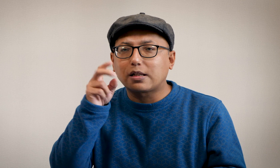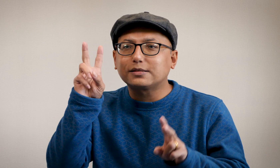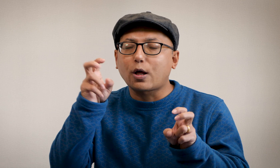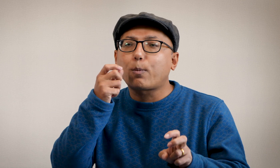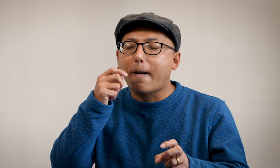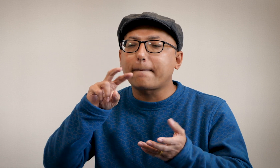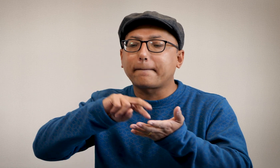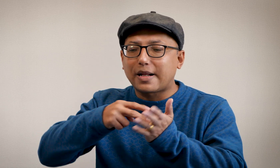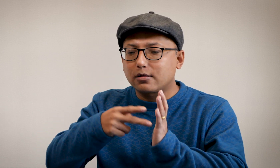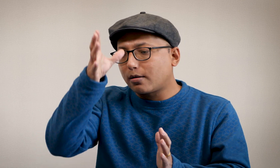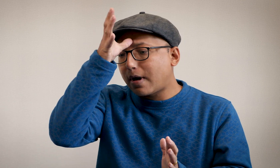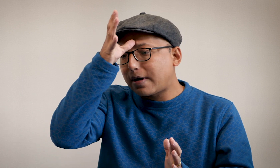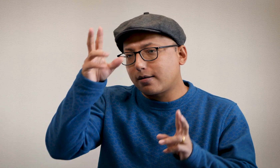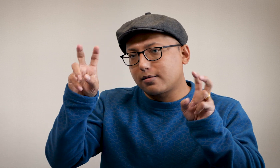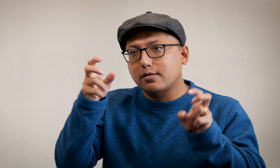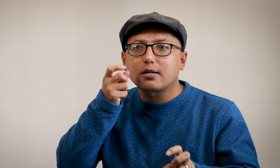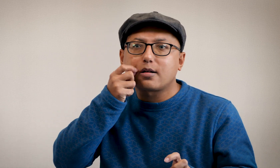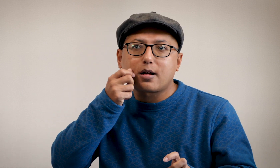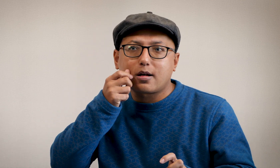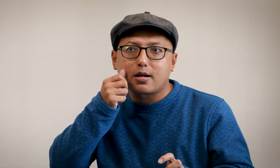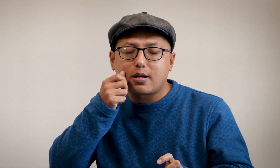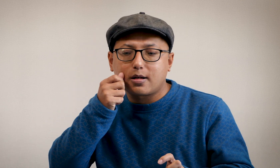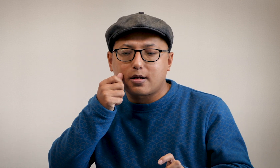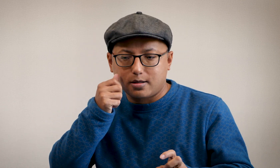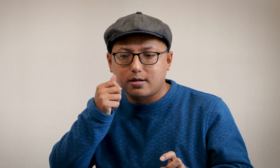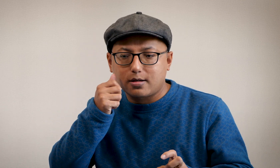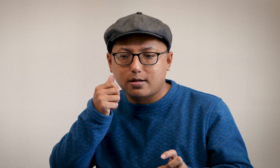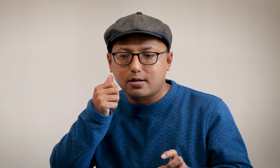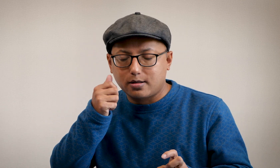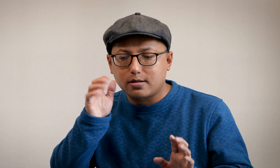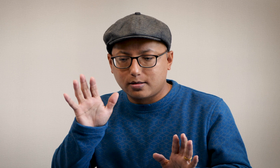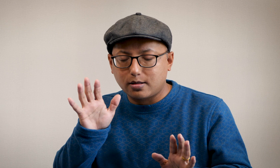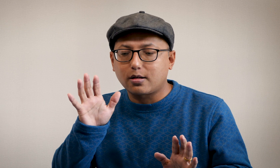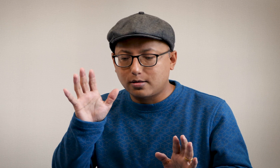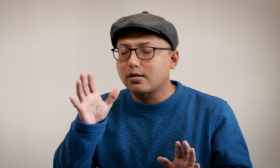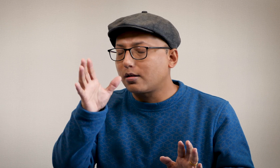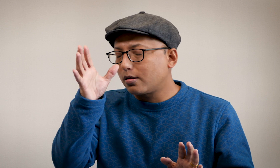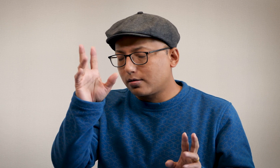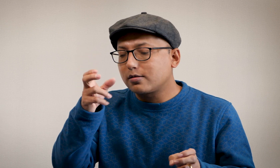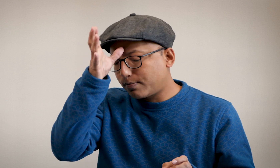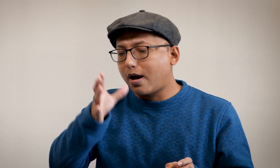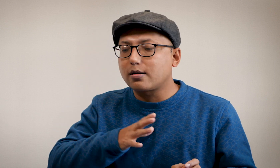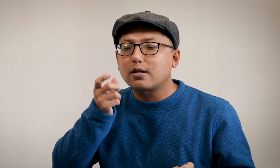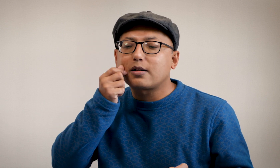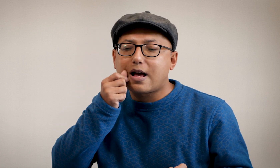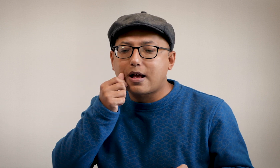that means father. Oh, sorry, means